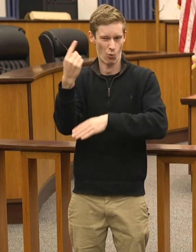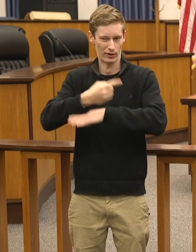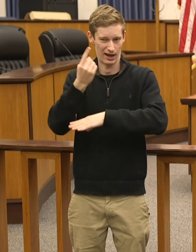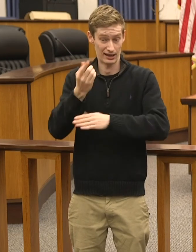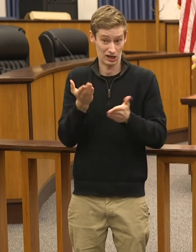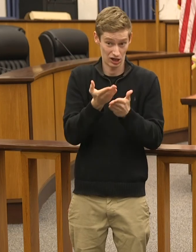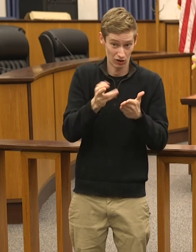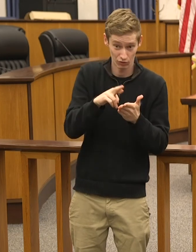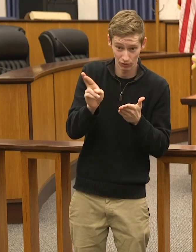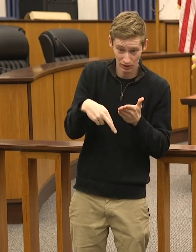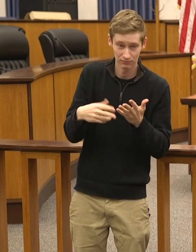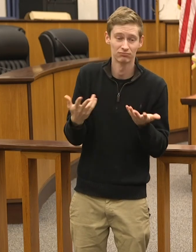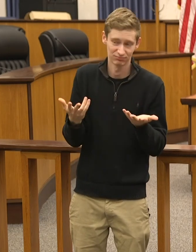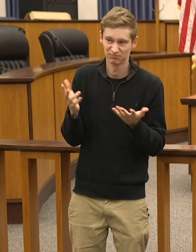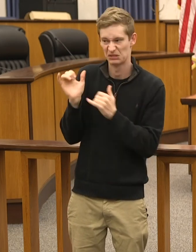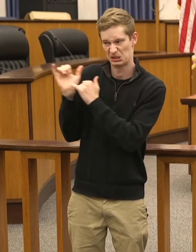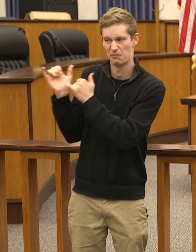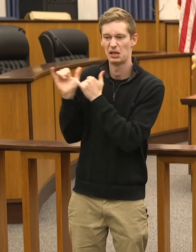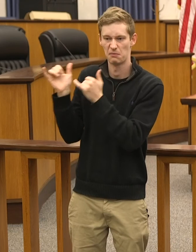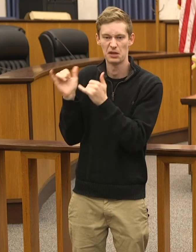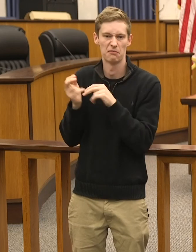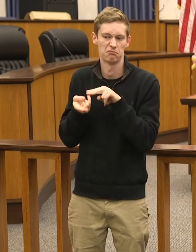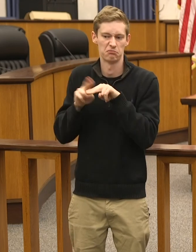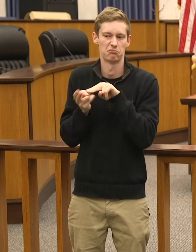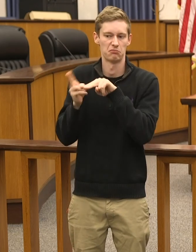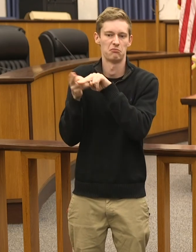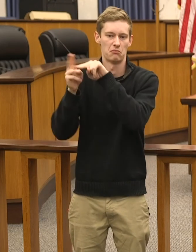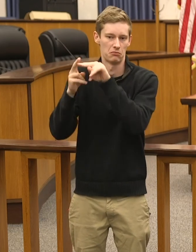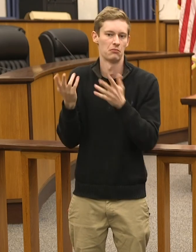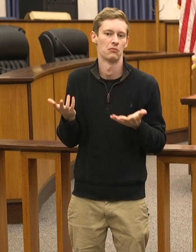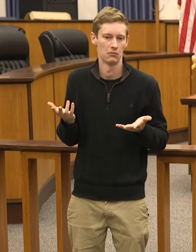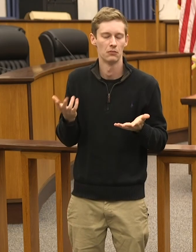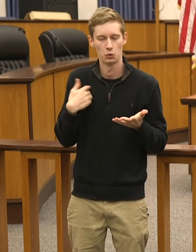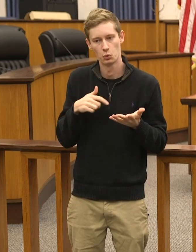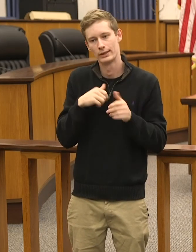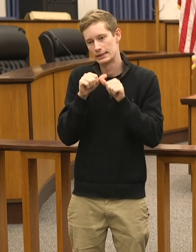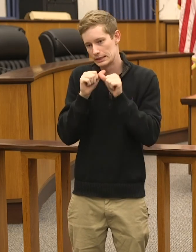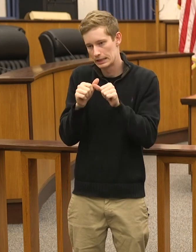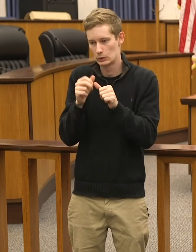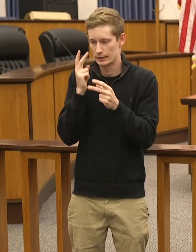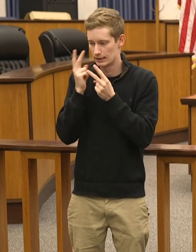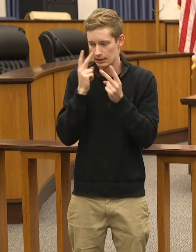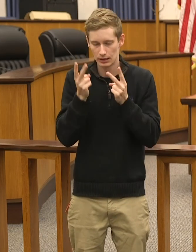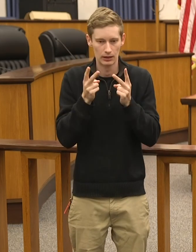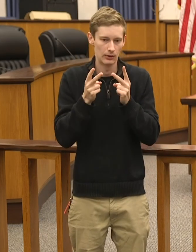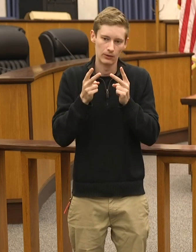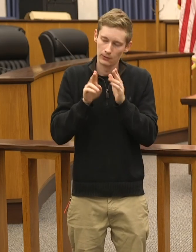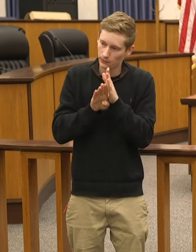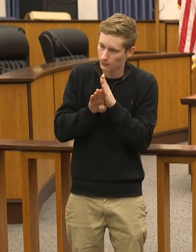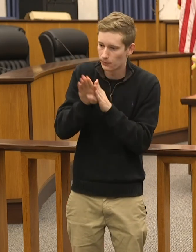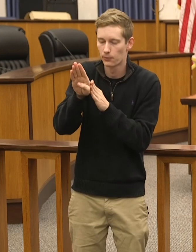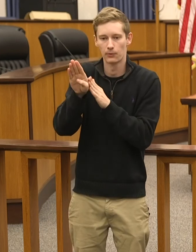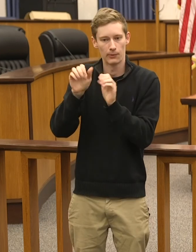Richmond look like they're heading the same direction as the rest of the country. We continue to see the sustained trend over the last month or